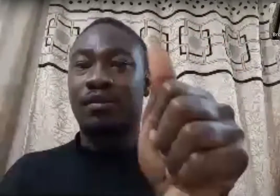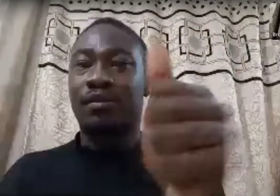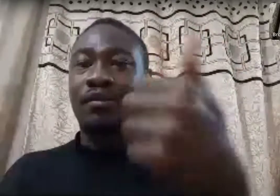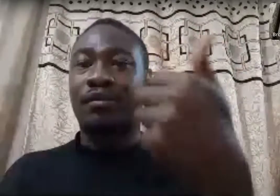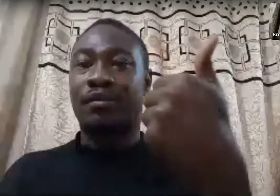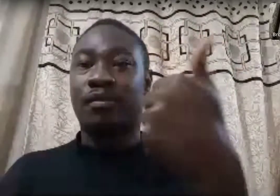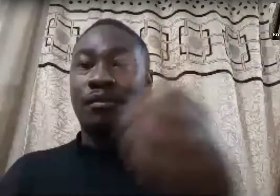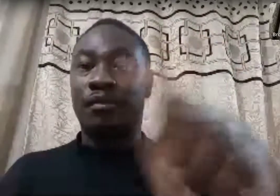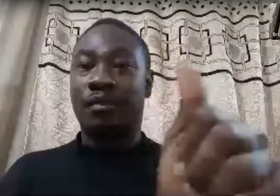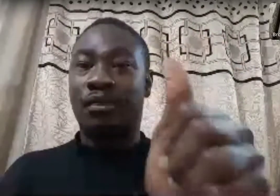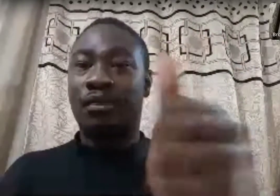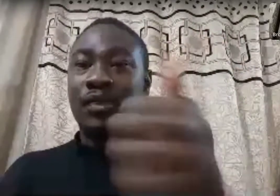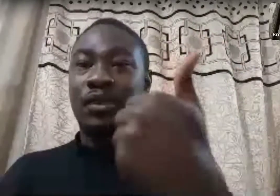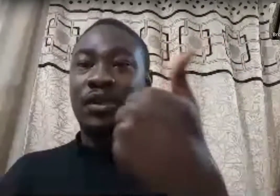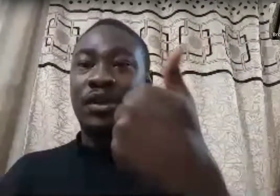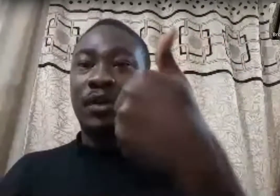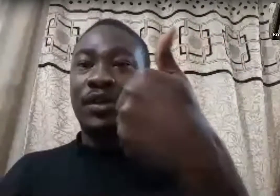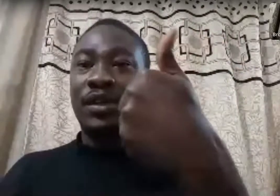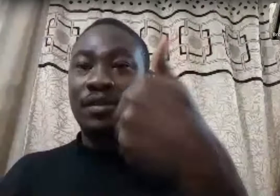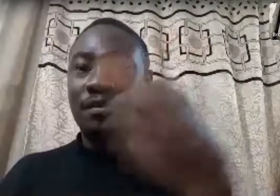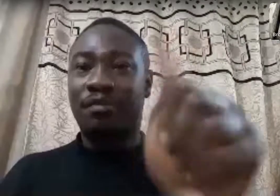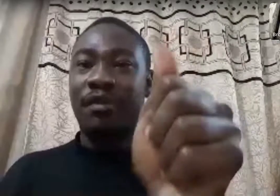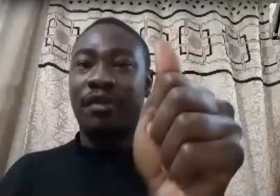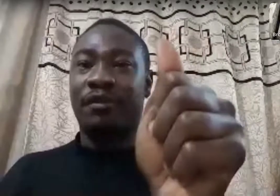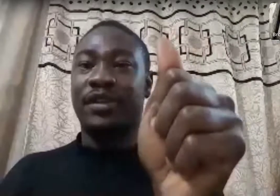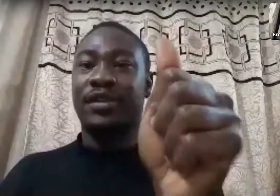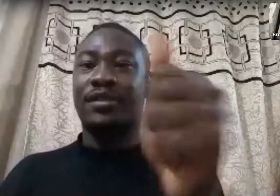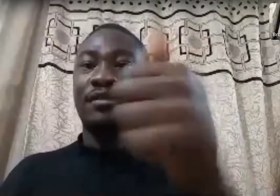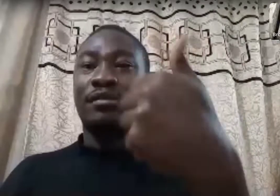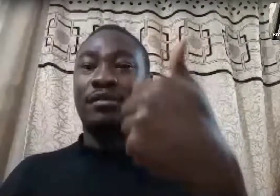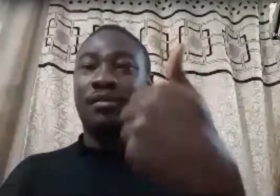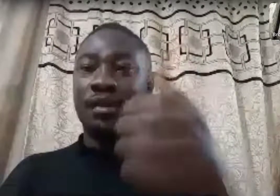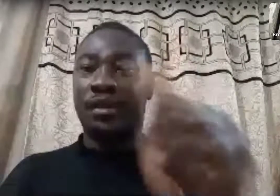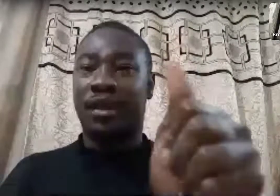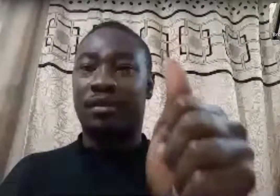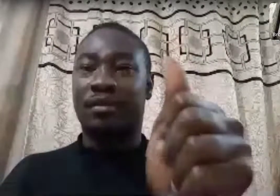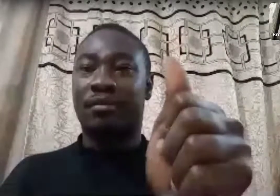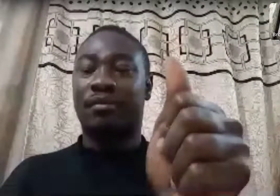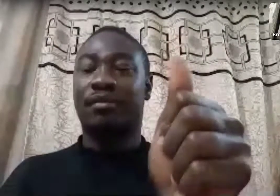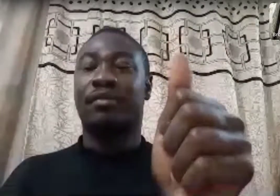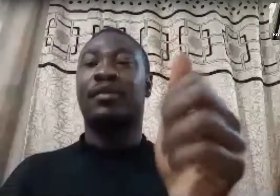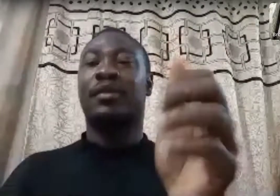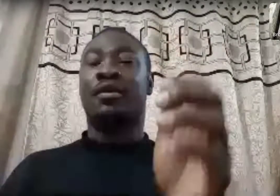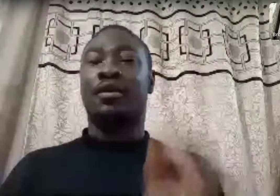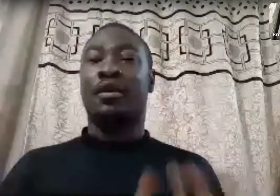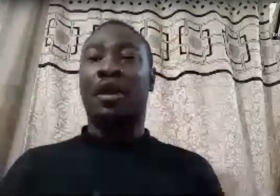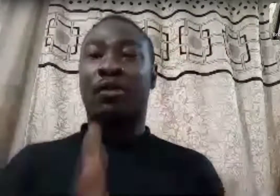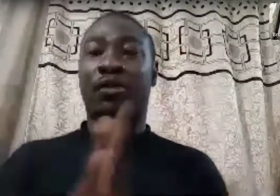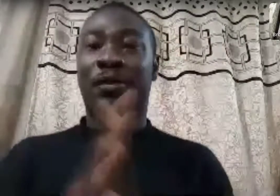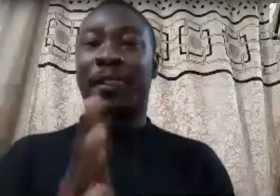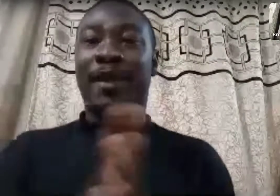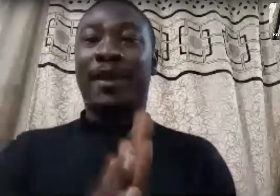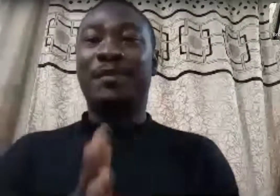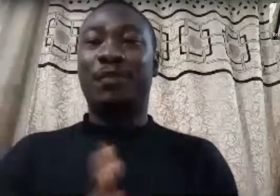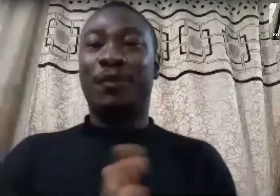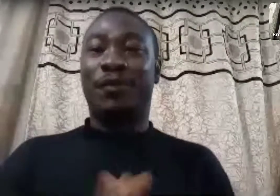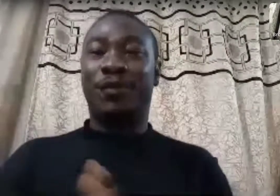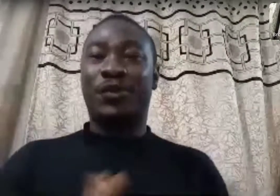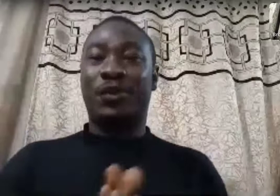Don't be sluggish about it. Be very fast. 10. Now, let's move to 11,